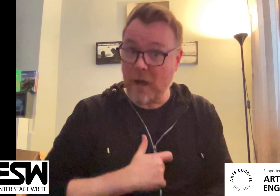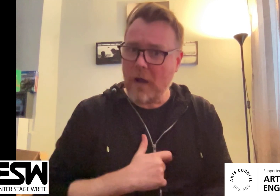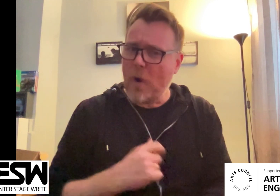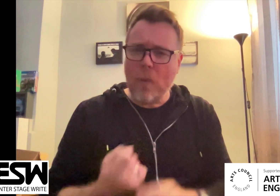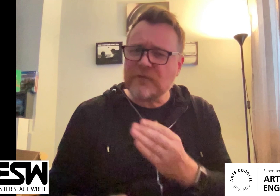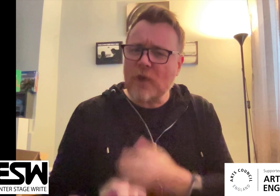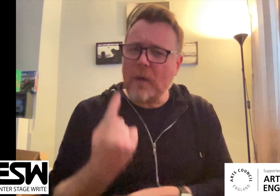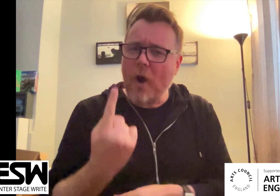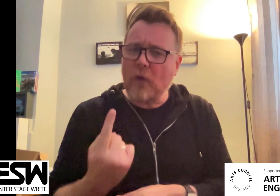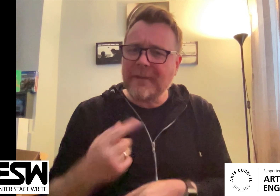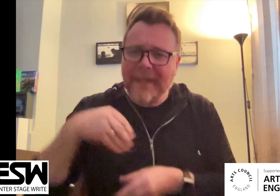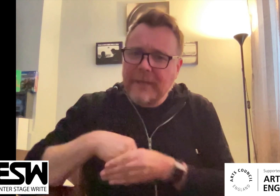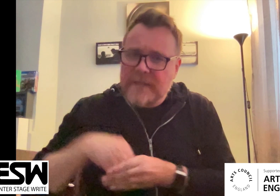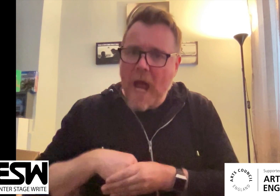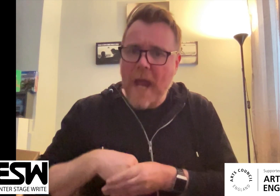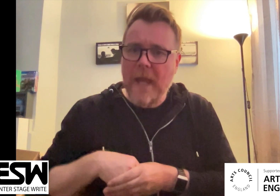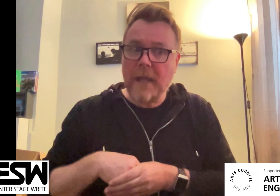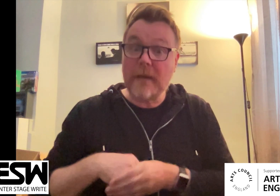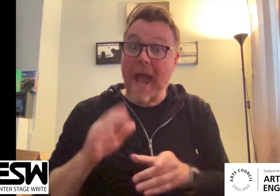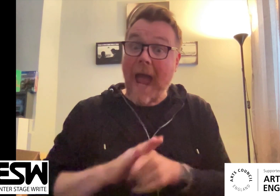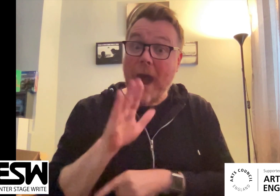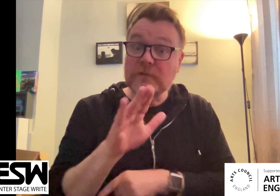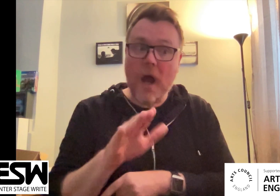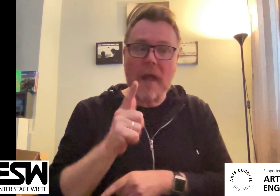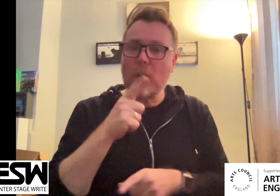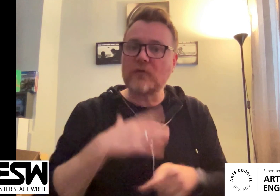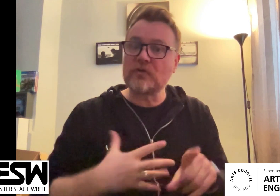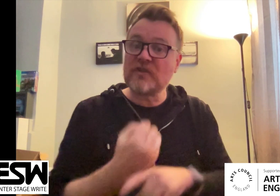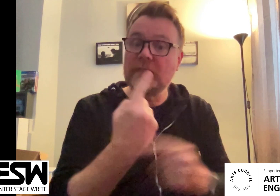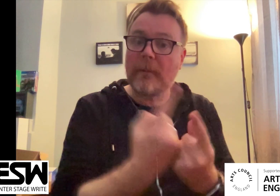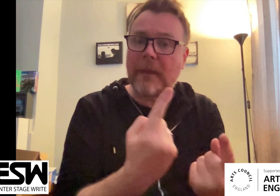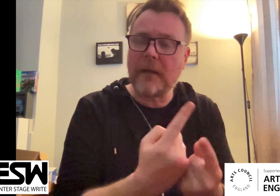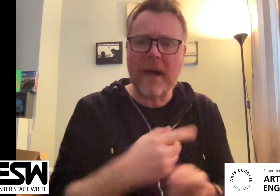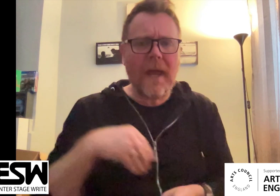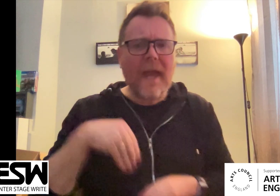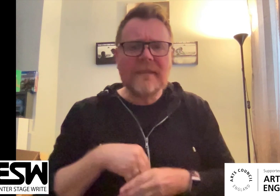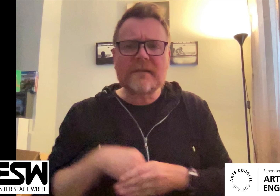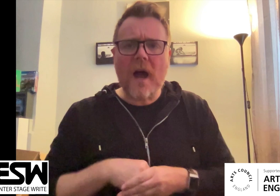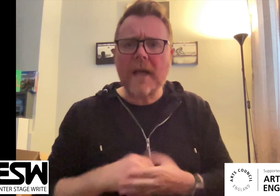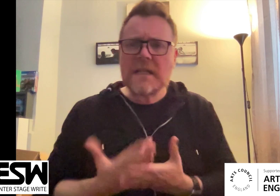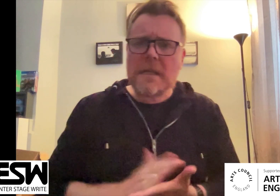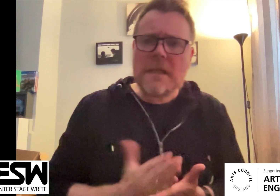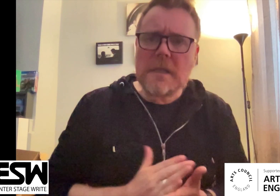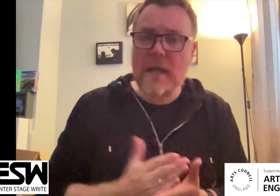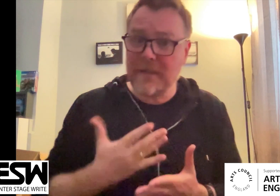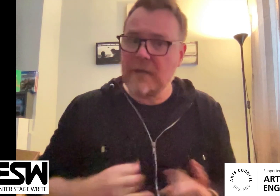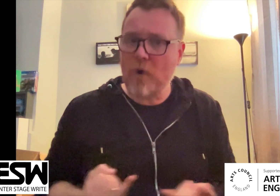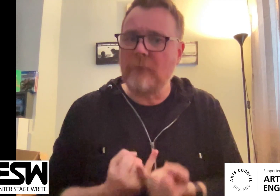for your character to know, for the audience to know what's going on inside your character while they're trying to achieve something.